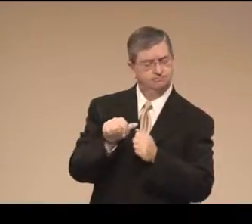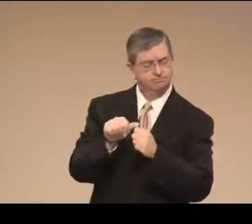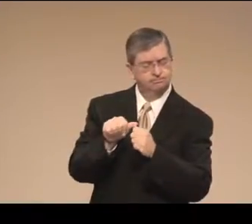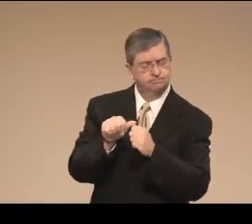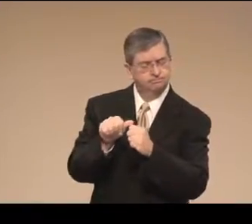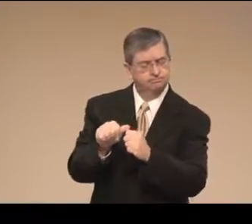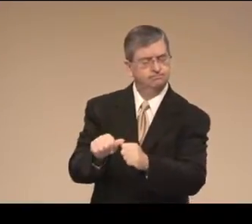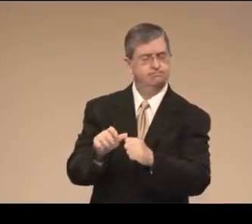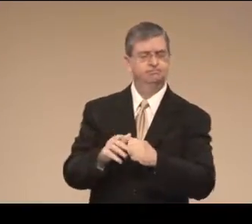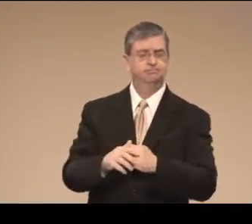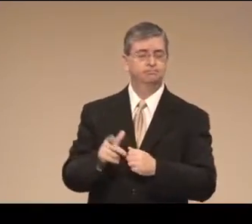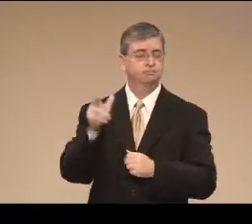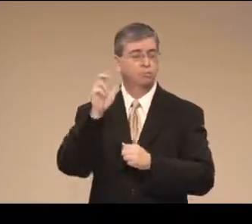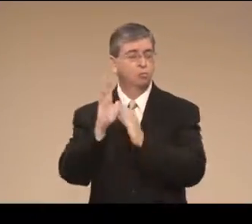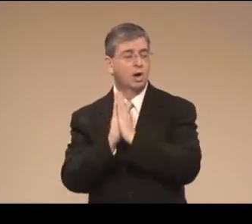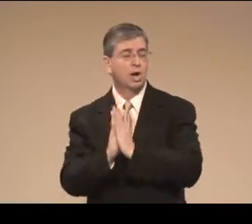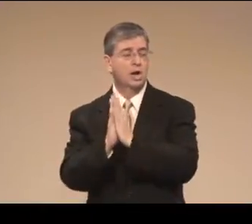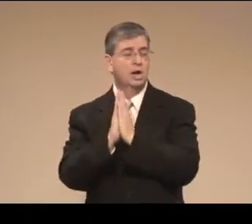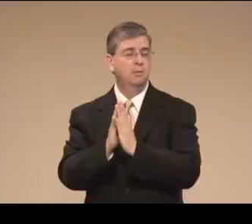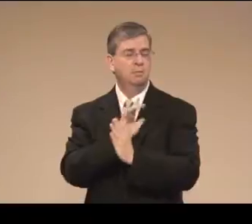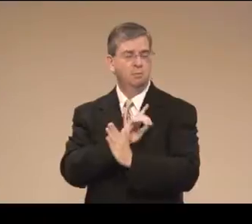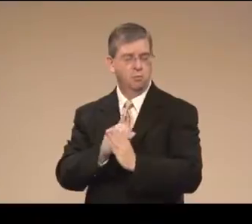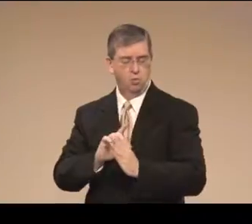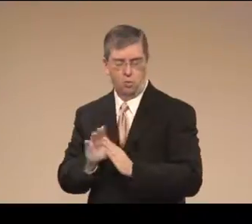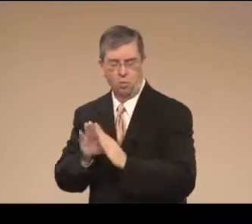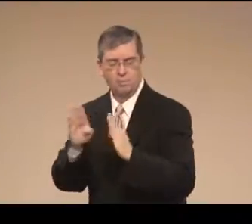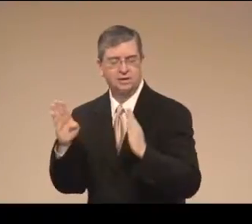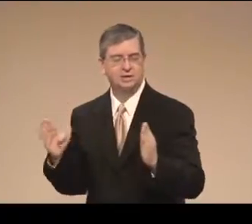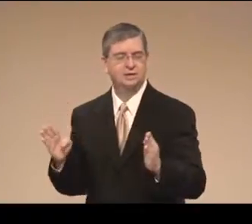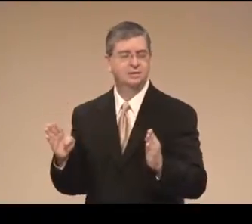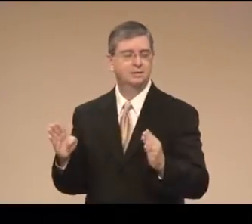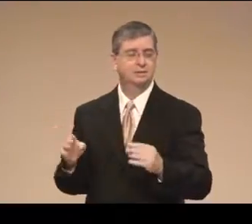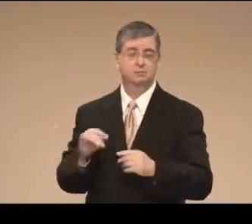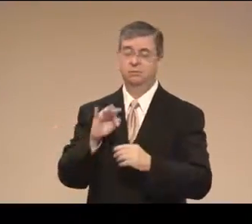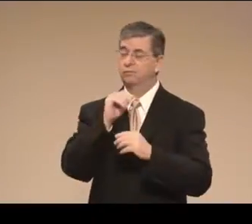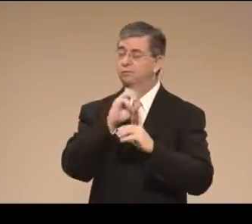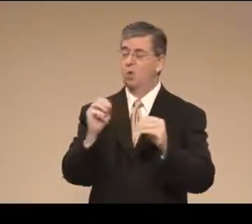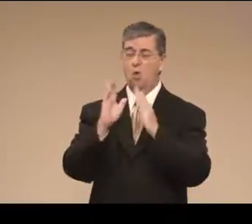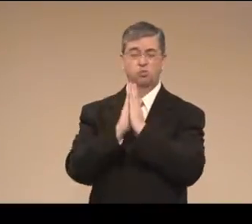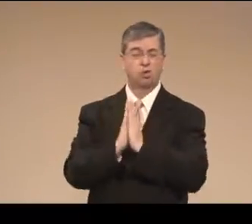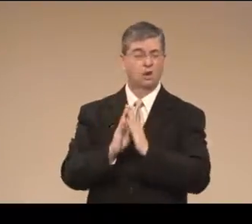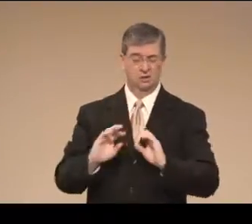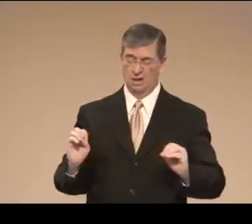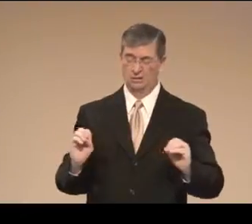Lord, we talked about the theme, Lord with you, last week, referring to the Israelites.